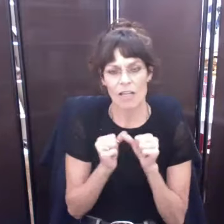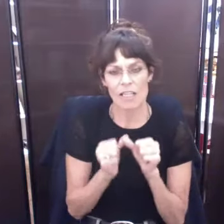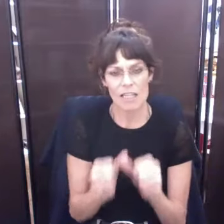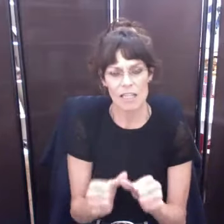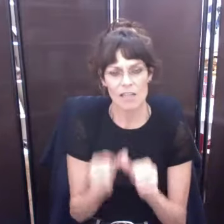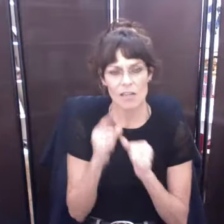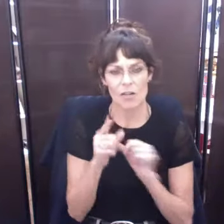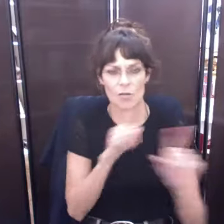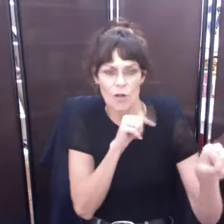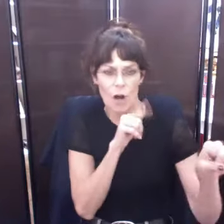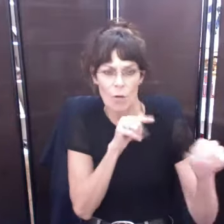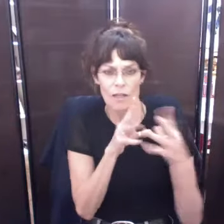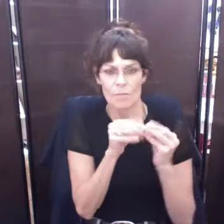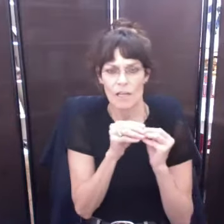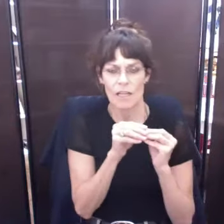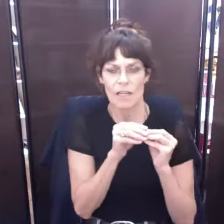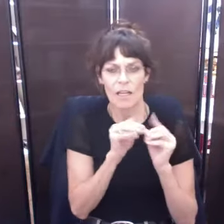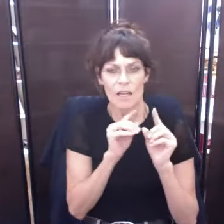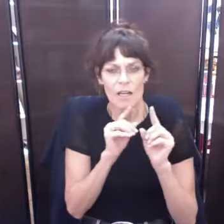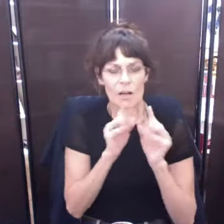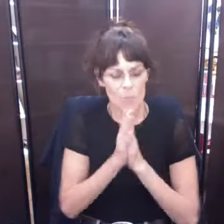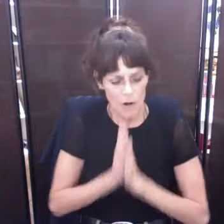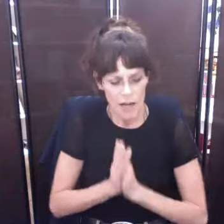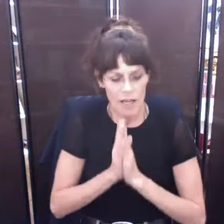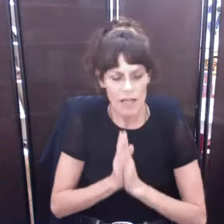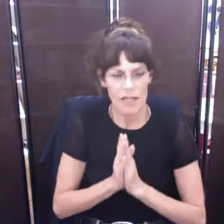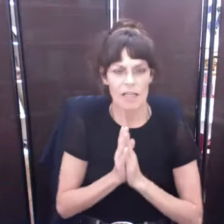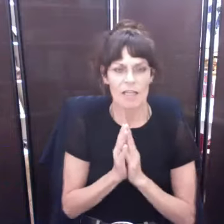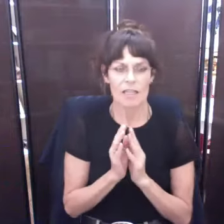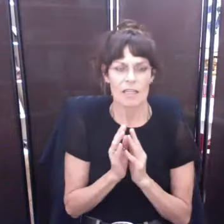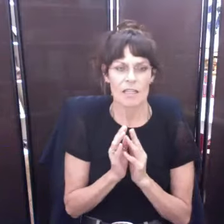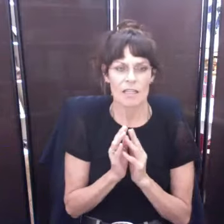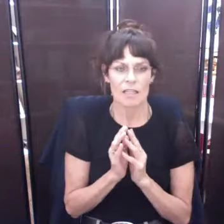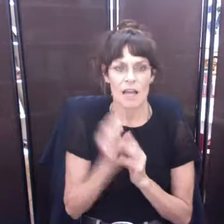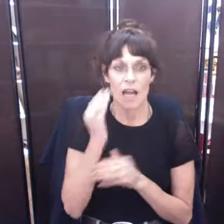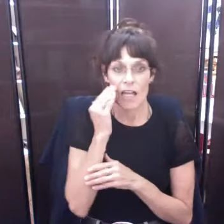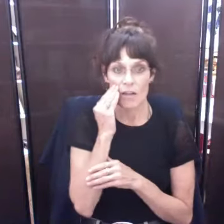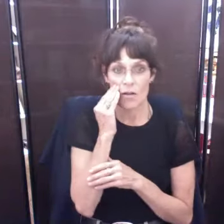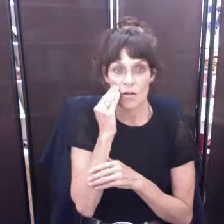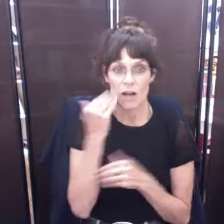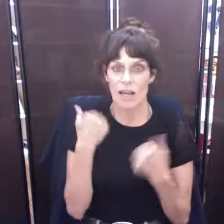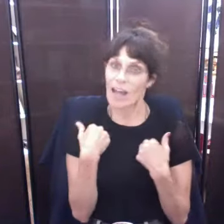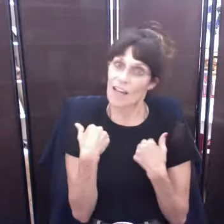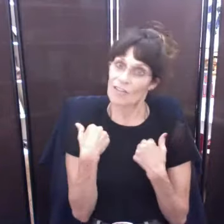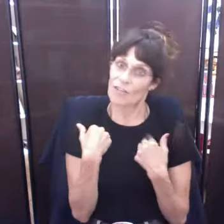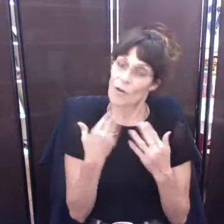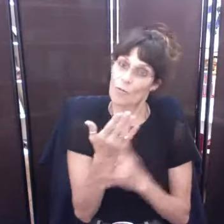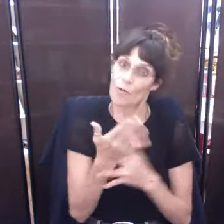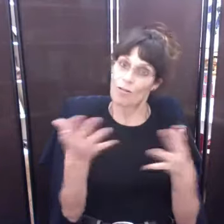How consistent are you doing with your prayers? I know that I had to go through a lot of pain and learn a lot